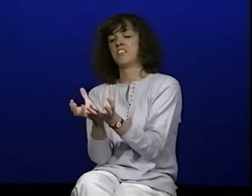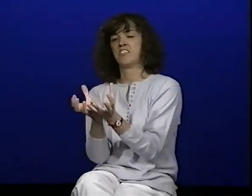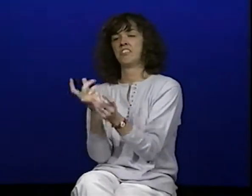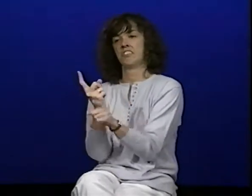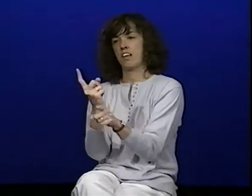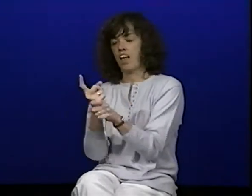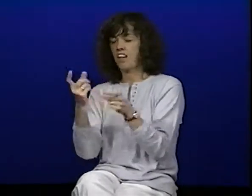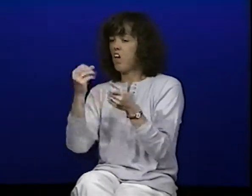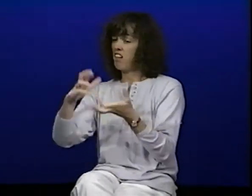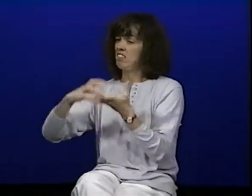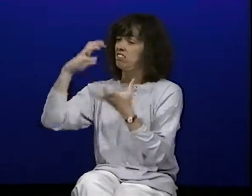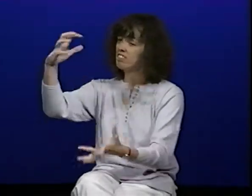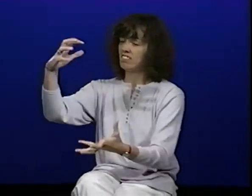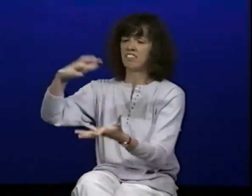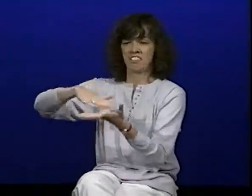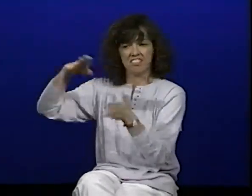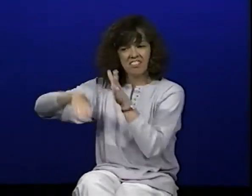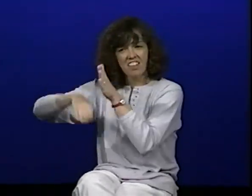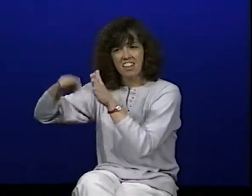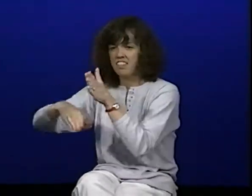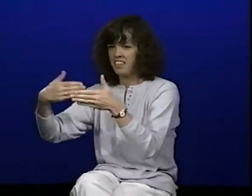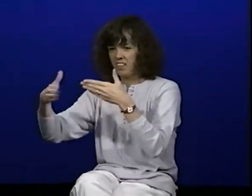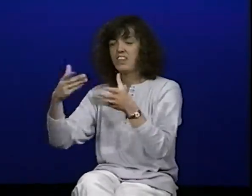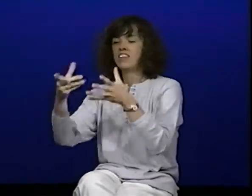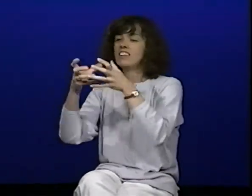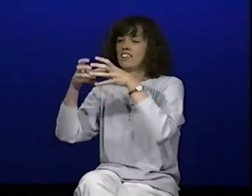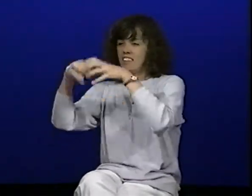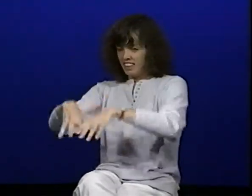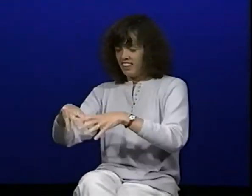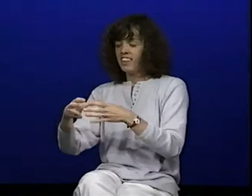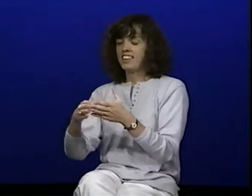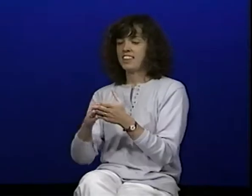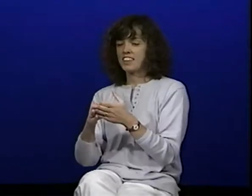You put the heads of the flowers in an appropriate size bowl.